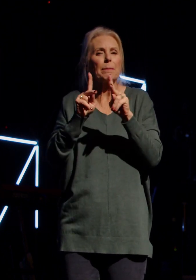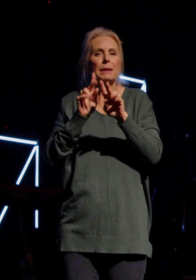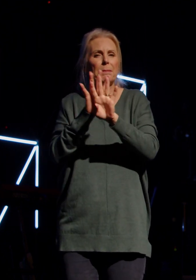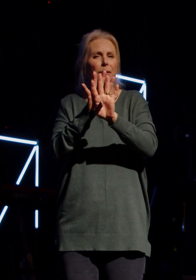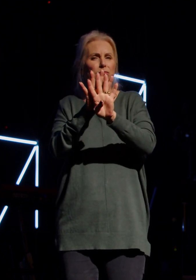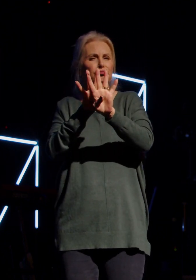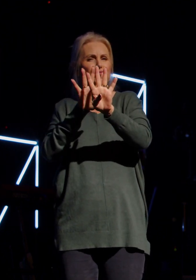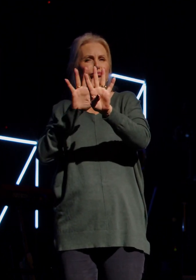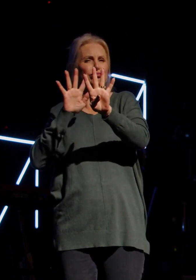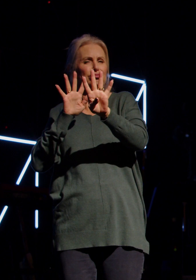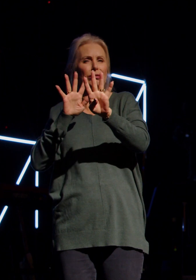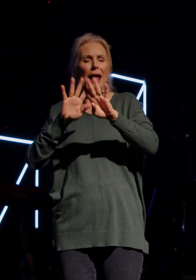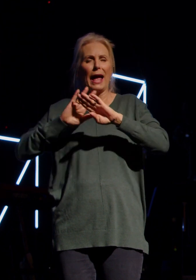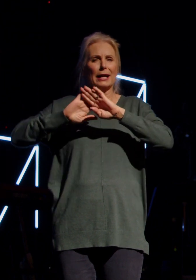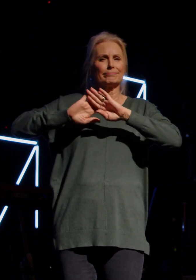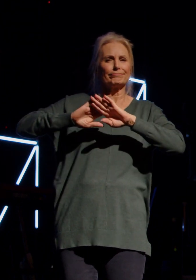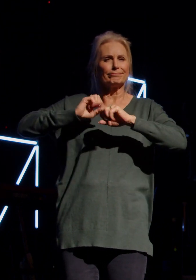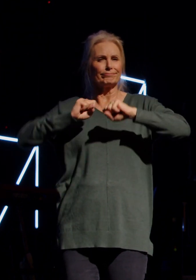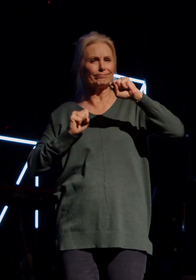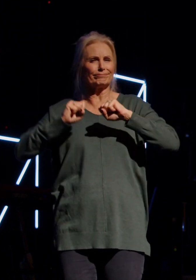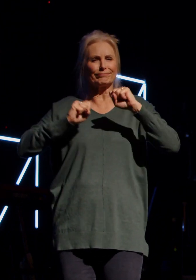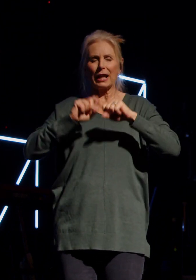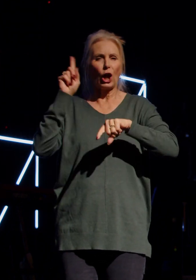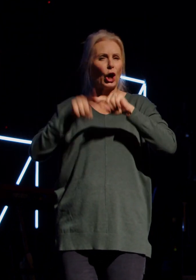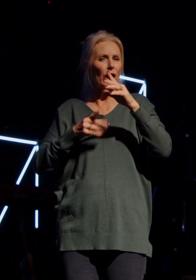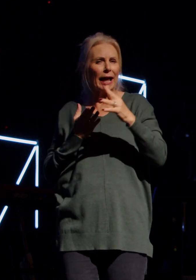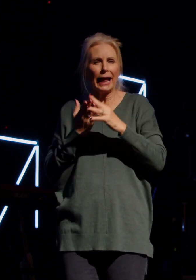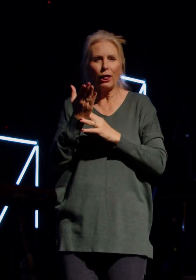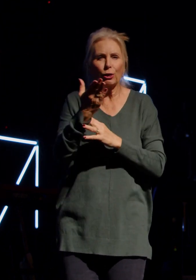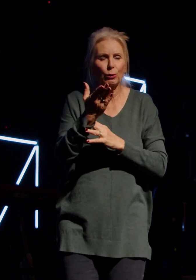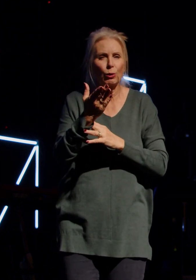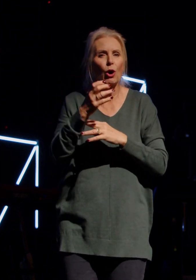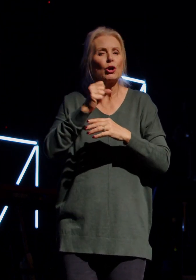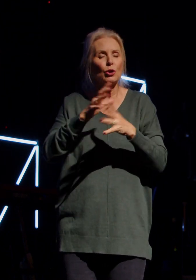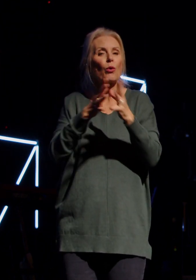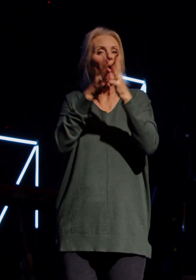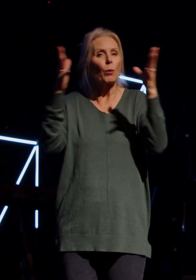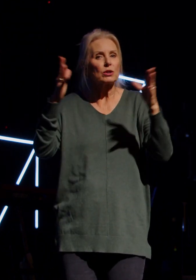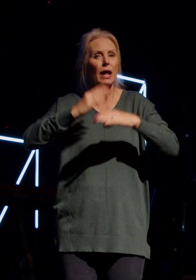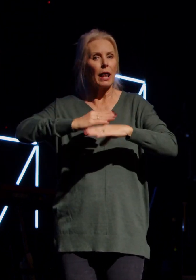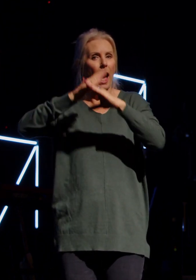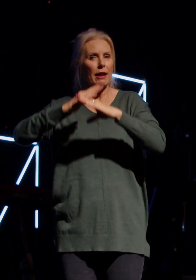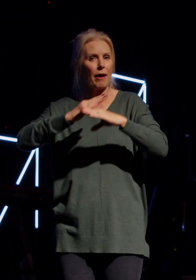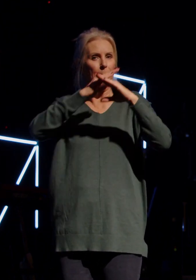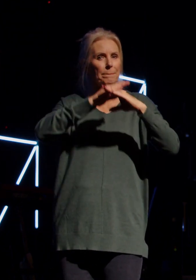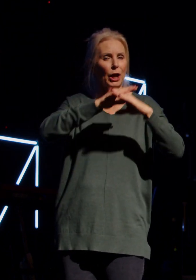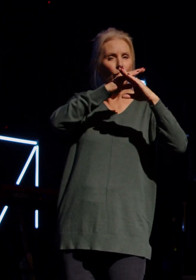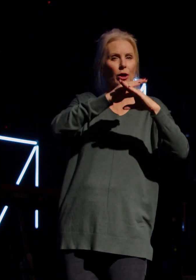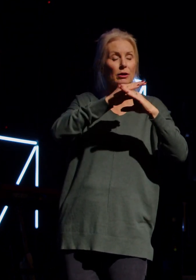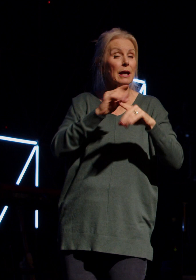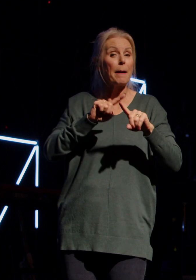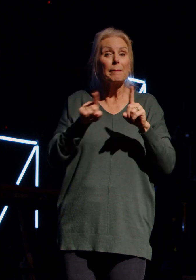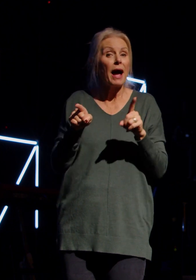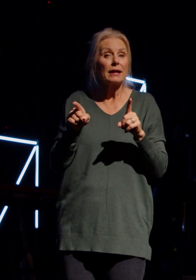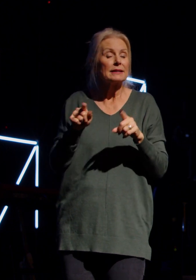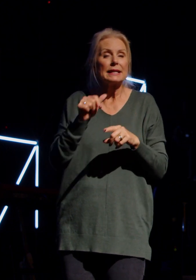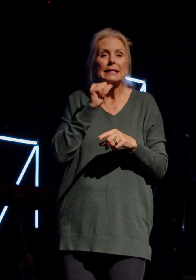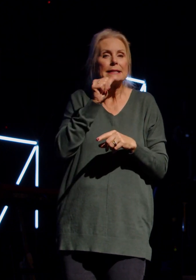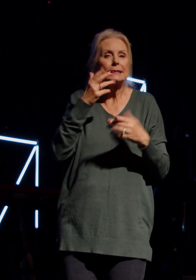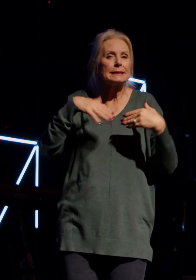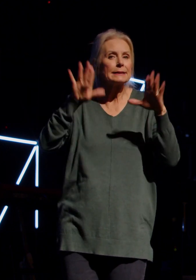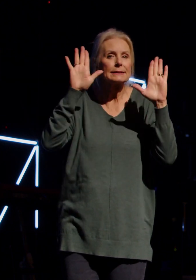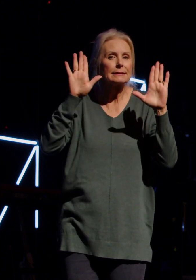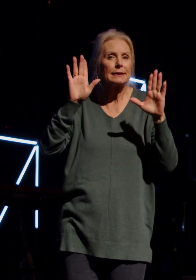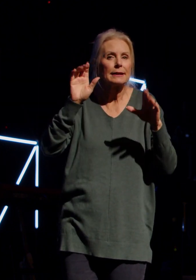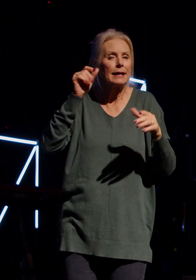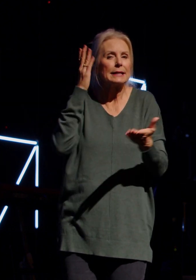too big. There were a lot of barriers in the way, but yet it didn't stop them. So they